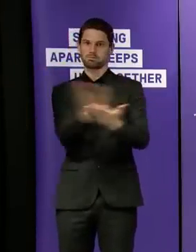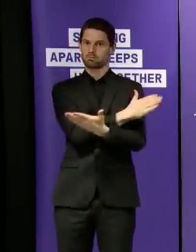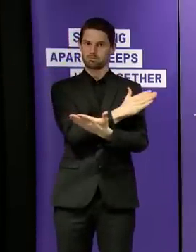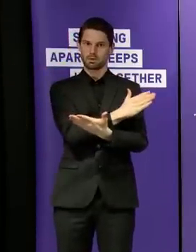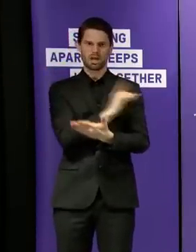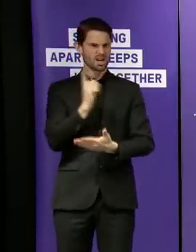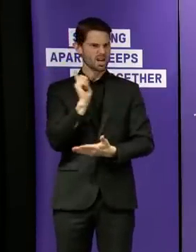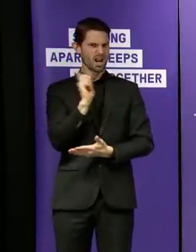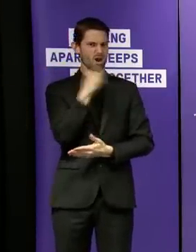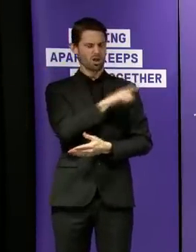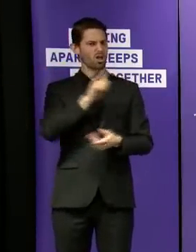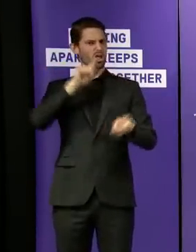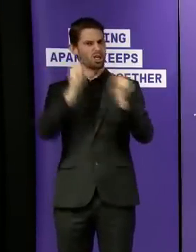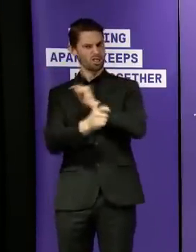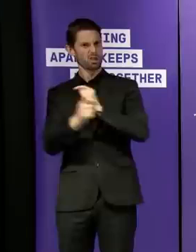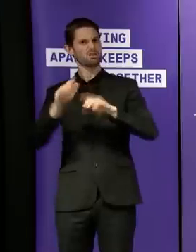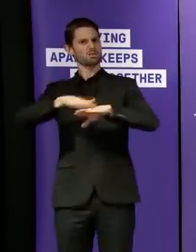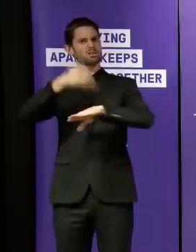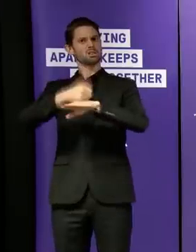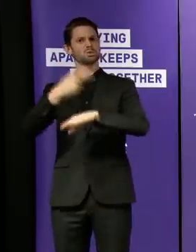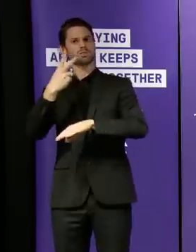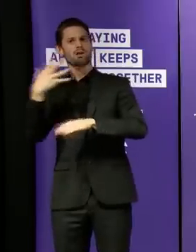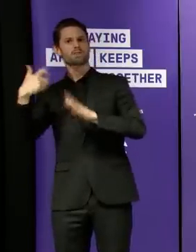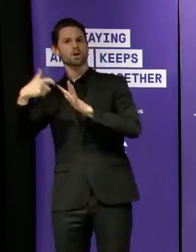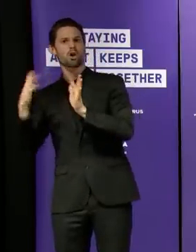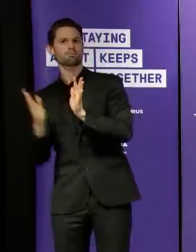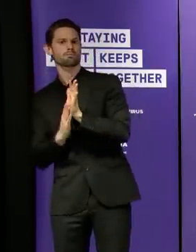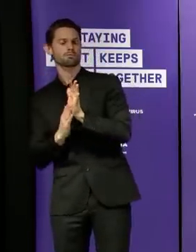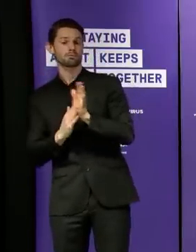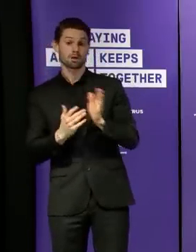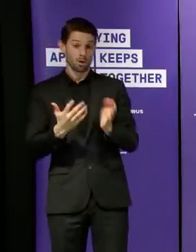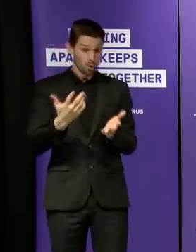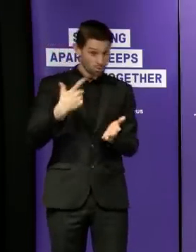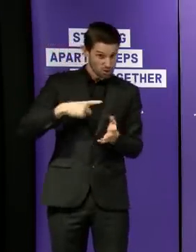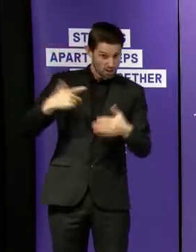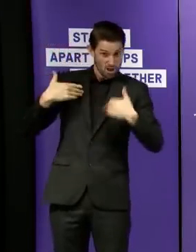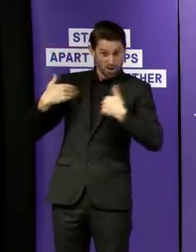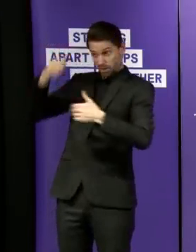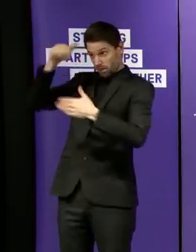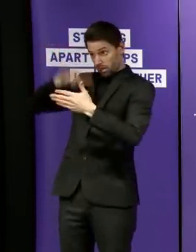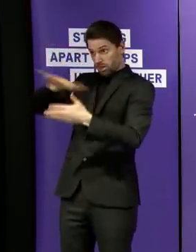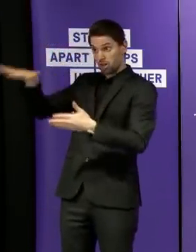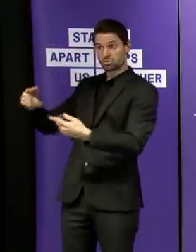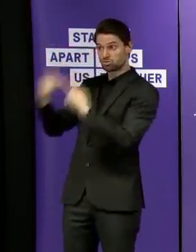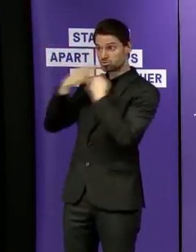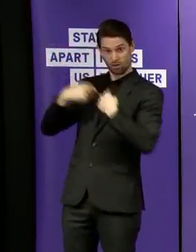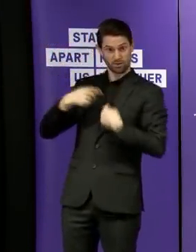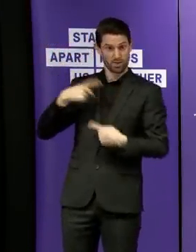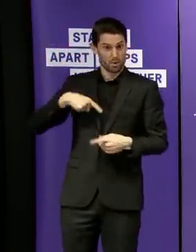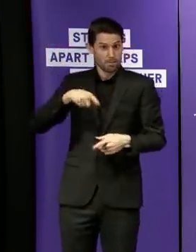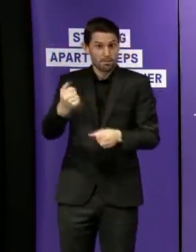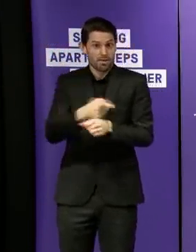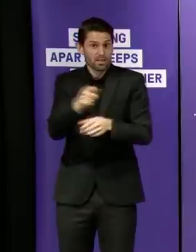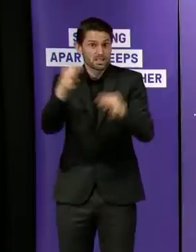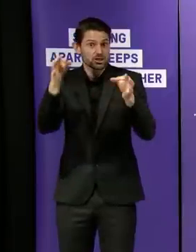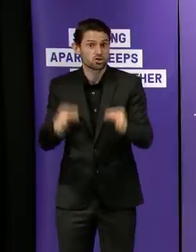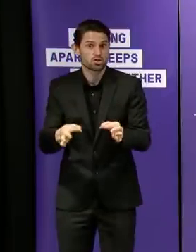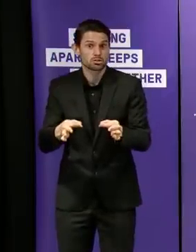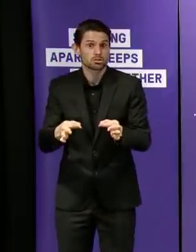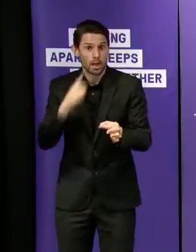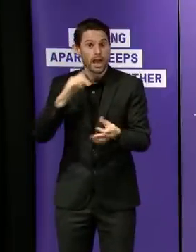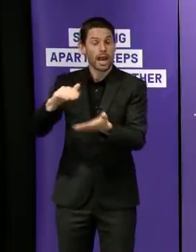now put in place the 25 kilometre rule? Because that's a public health advice, and it will assist us in greater